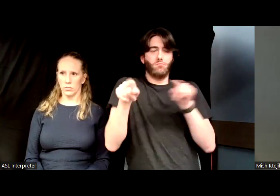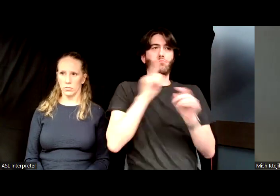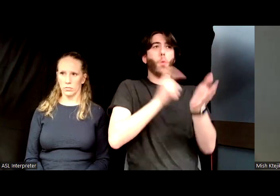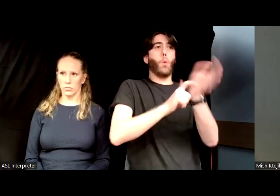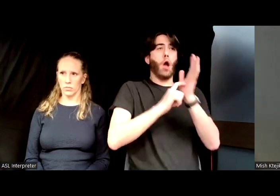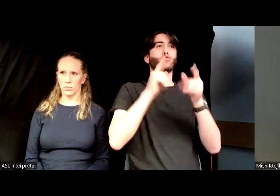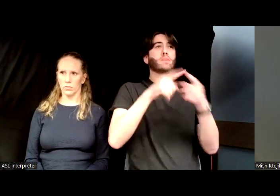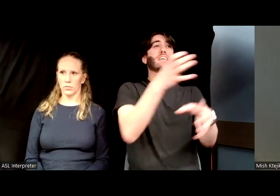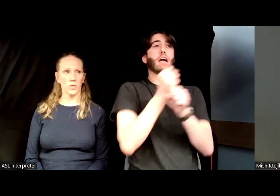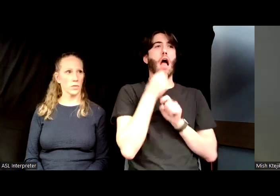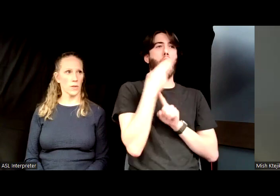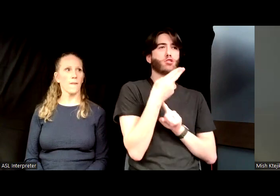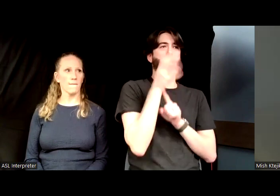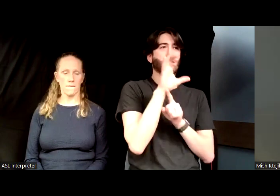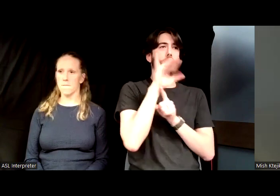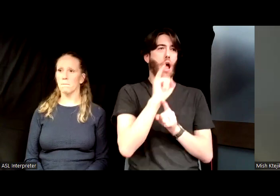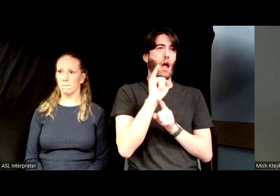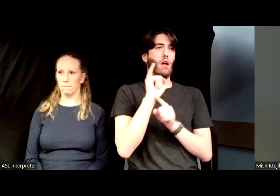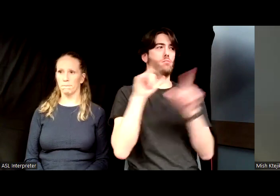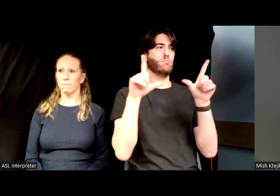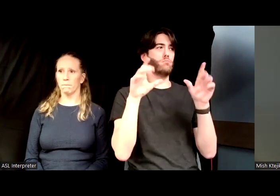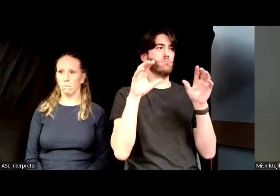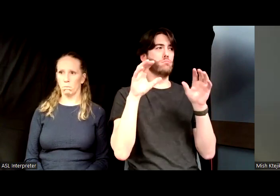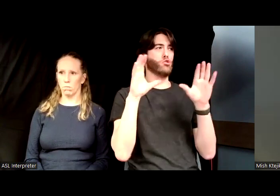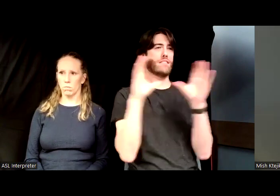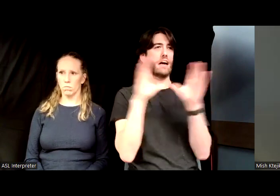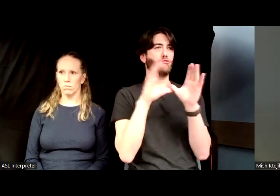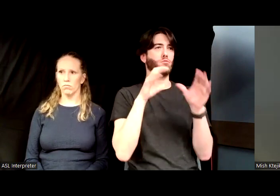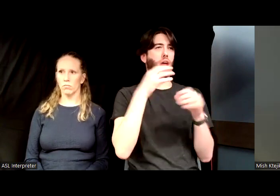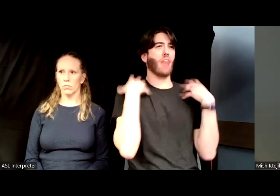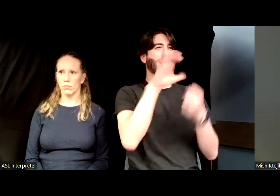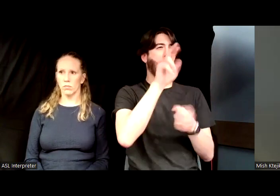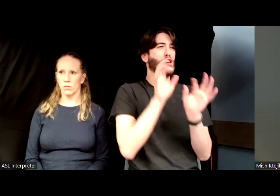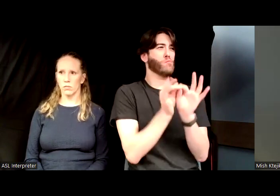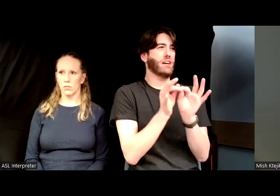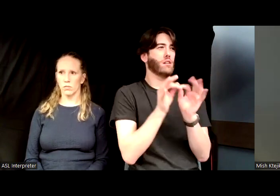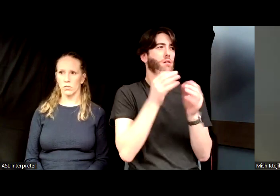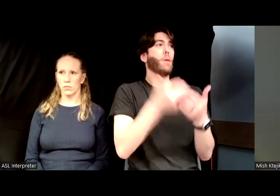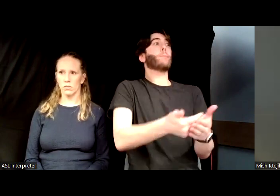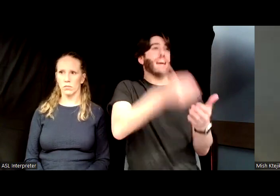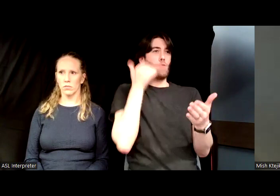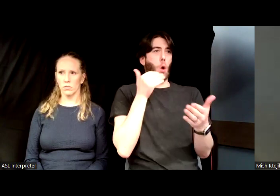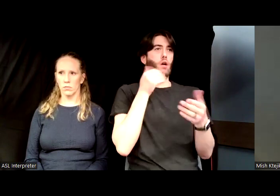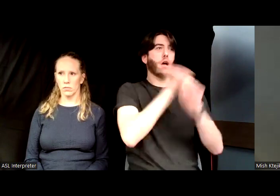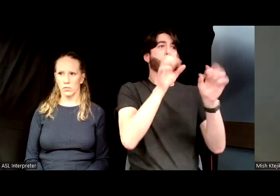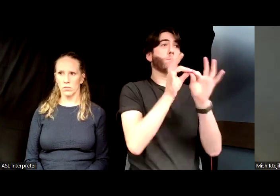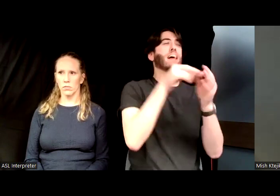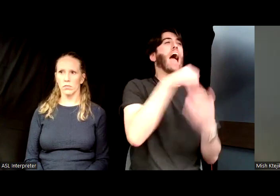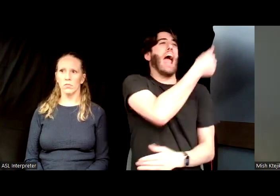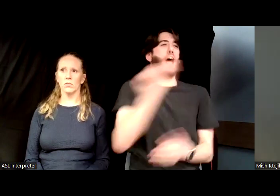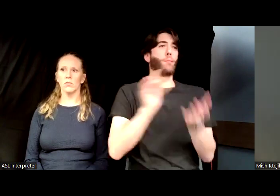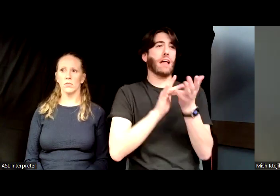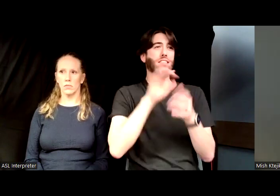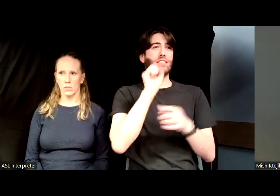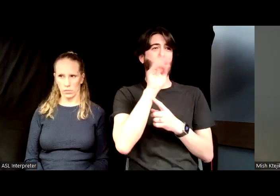ASL interpreter or some spoken language interpreter, they need to get their HCI, healthcare interpreter,